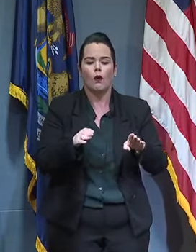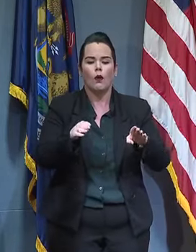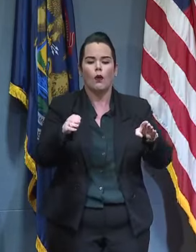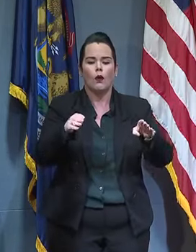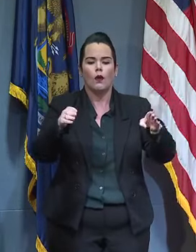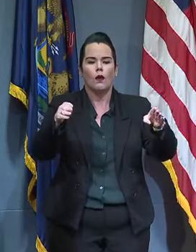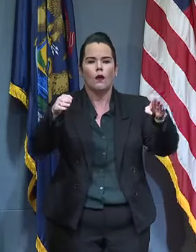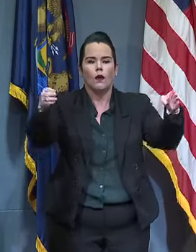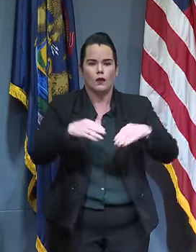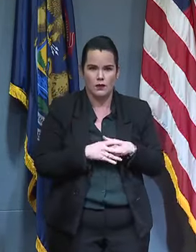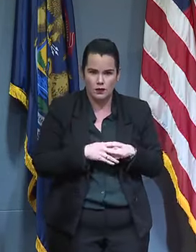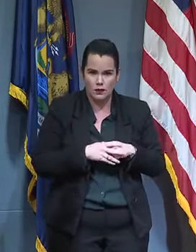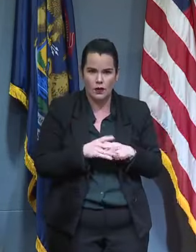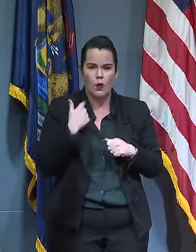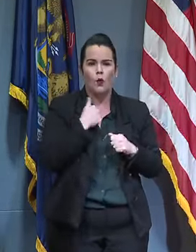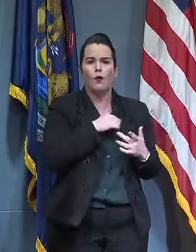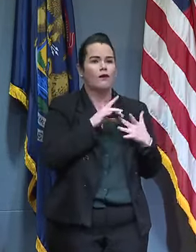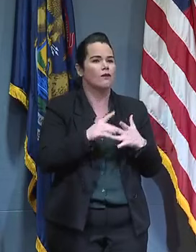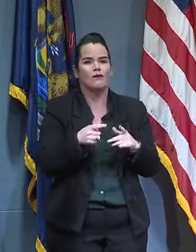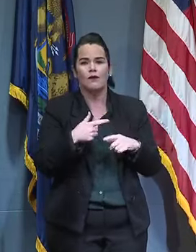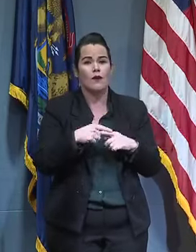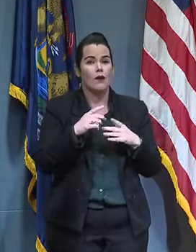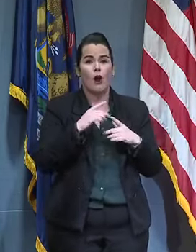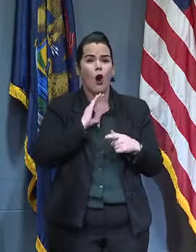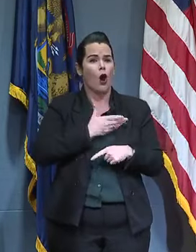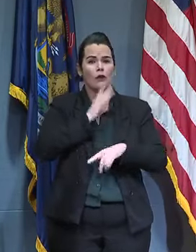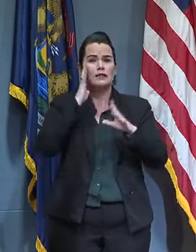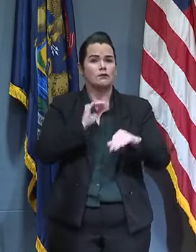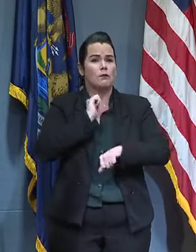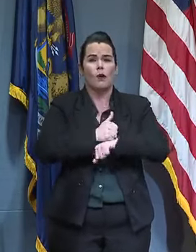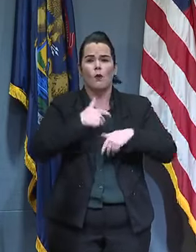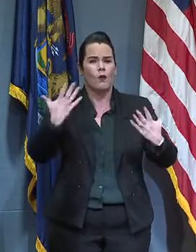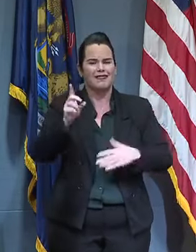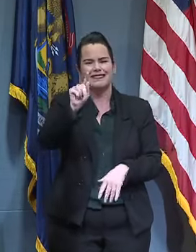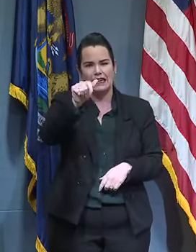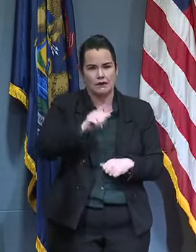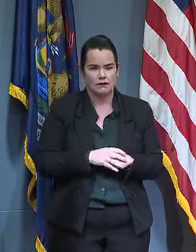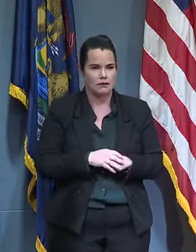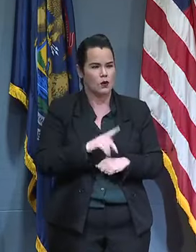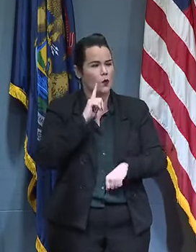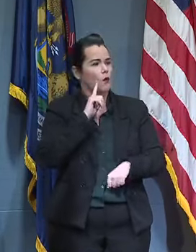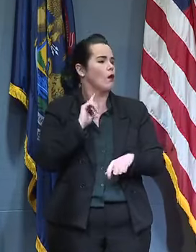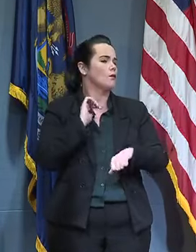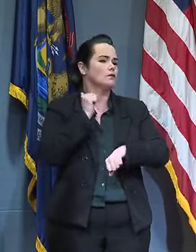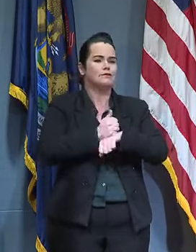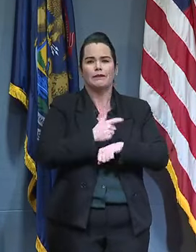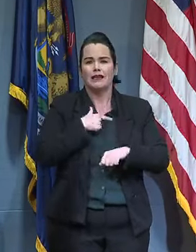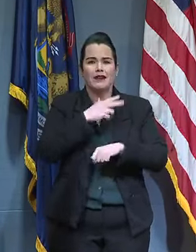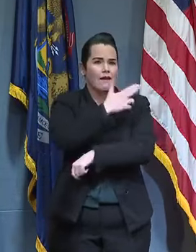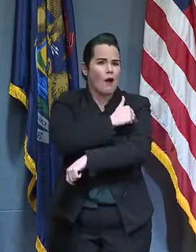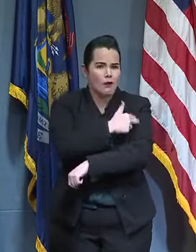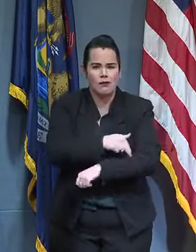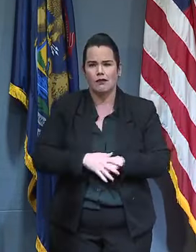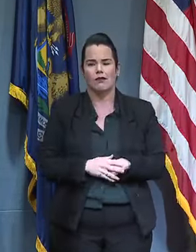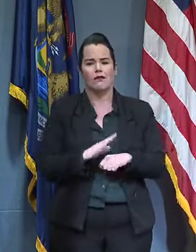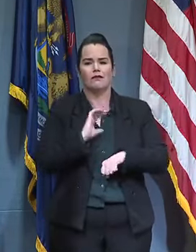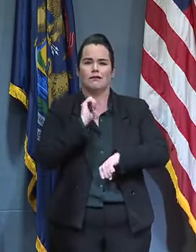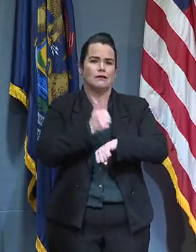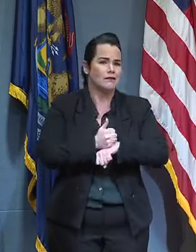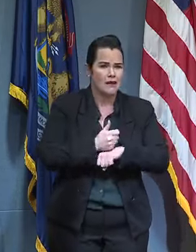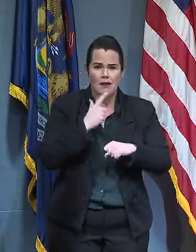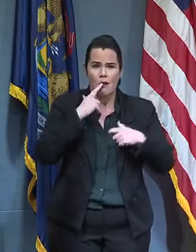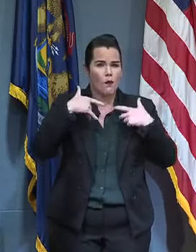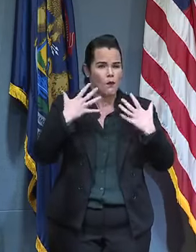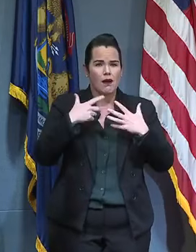driven by the hospitalization rate. And as of right now, we've lost almost 300 people in the last